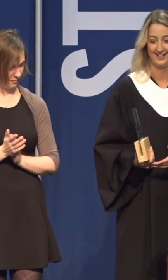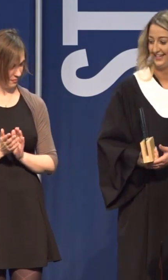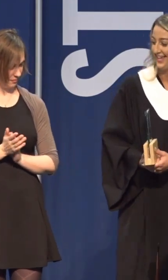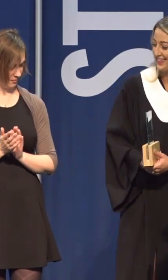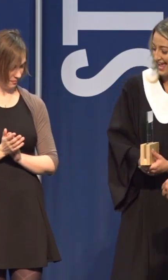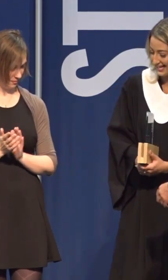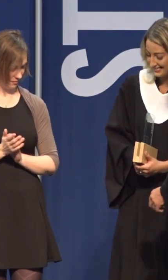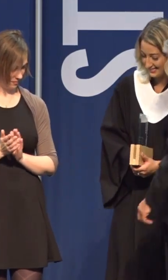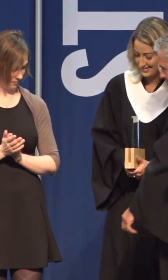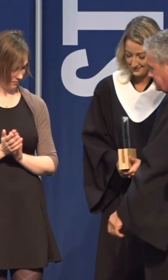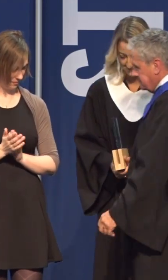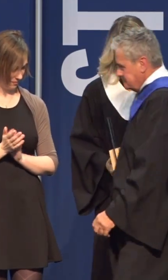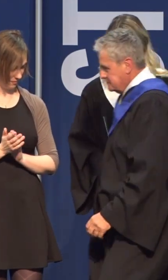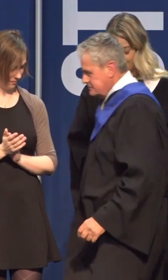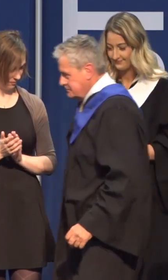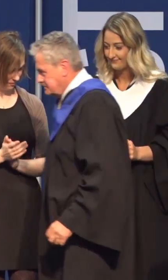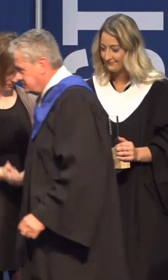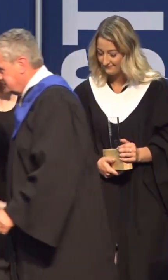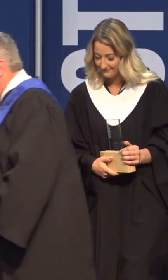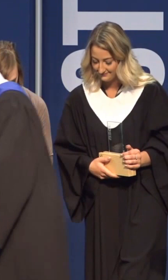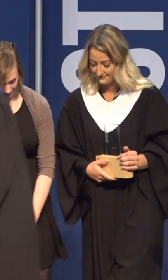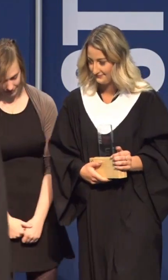Great job.